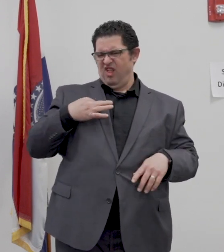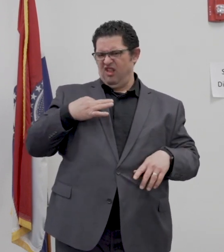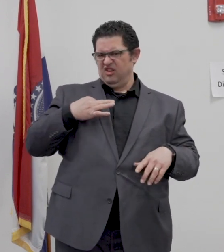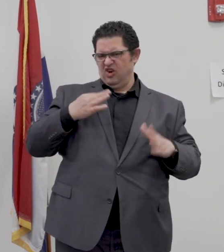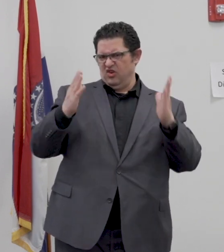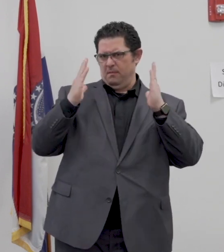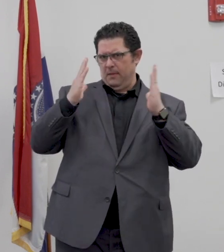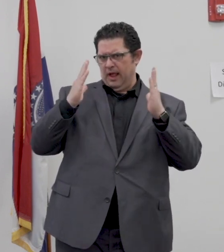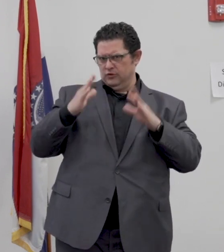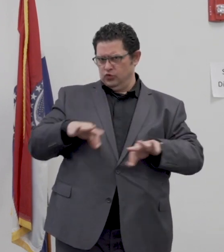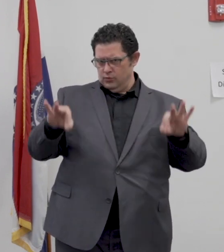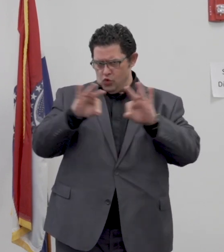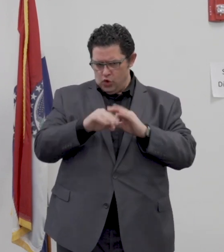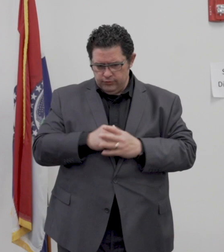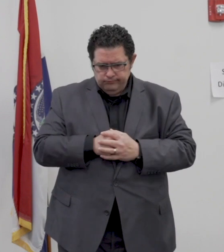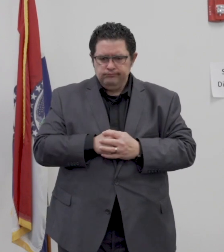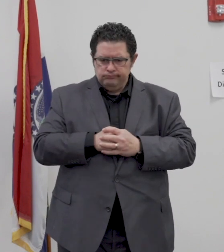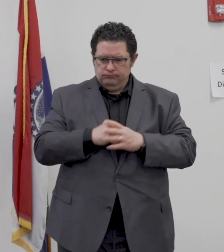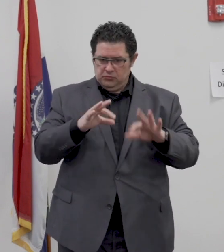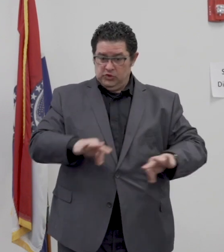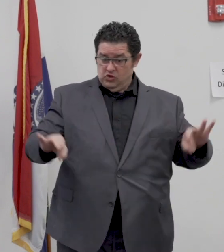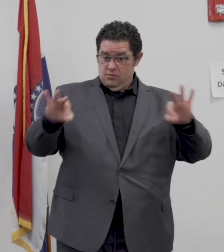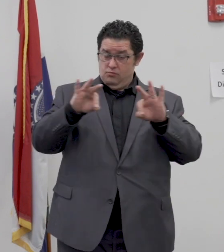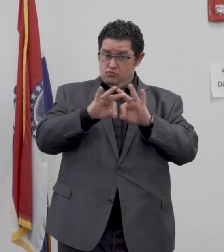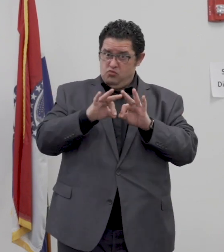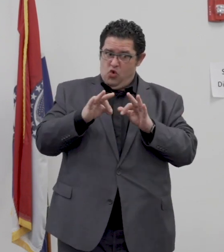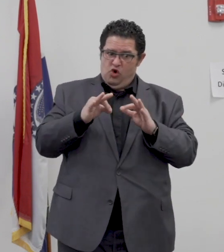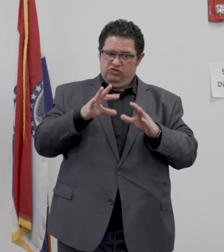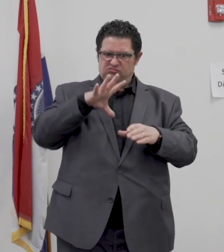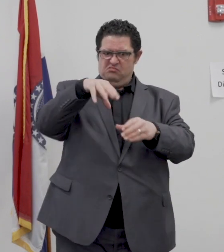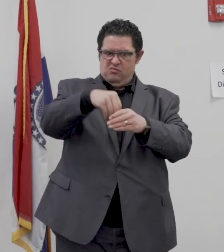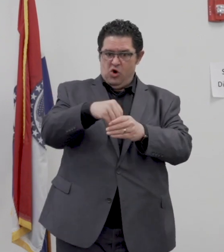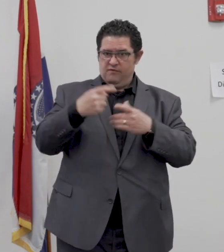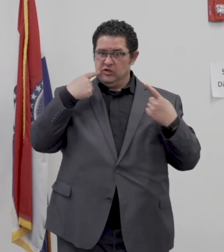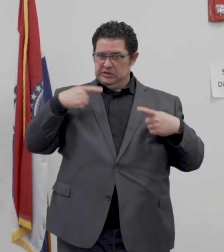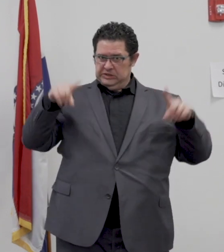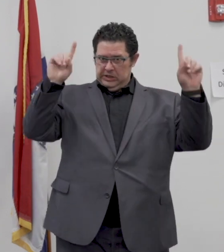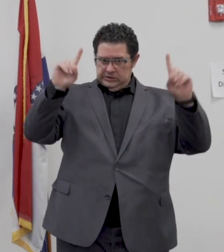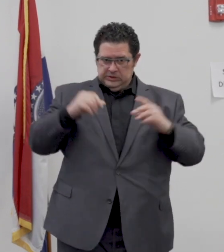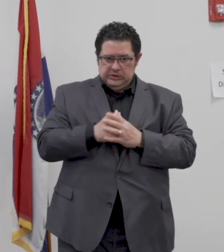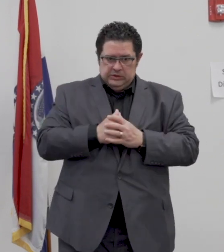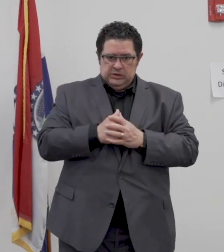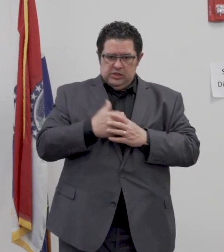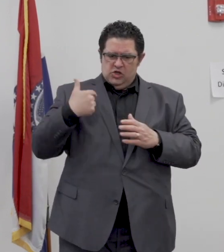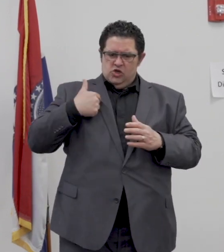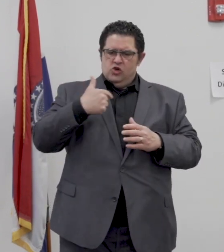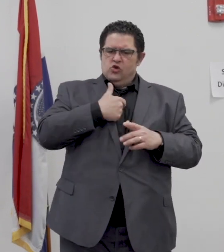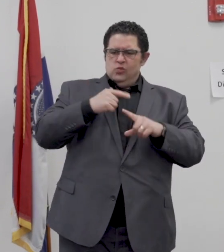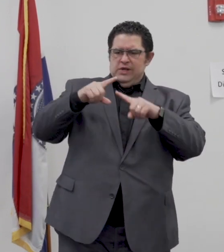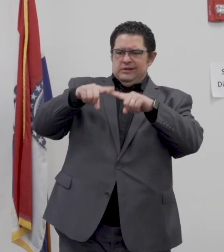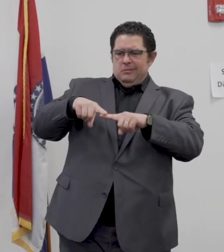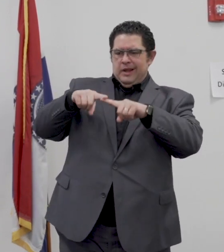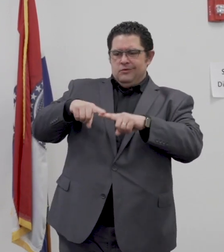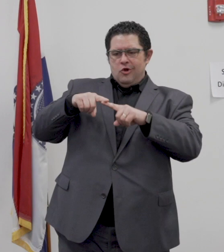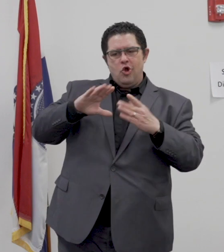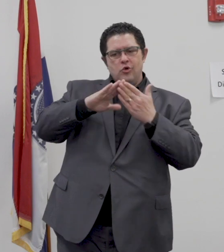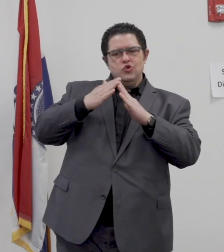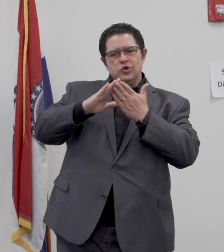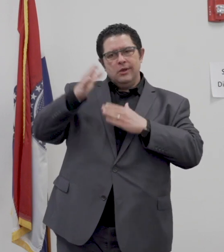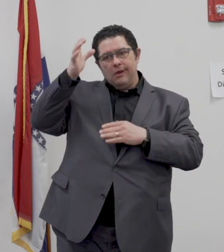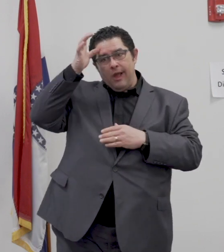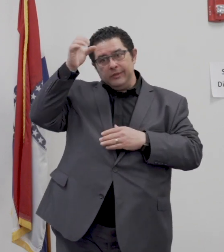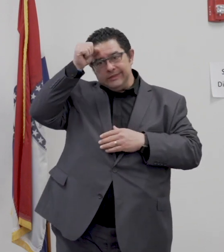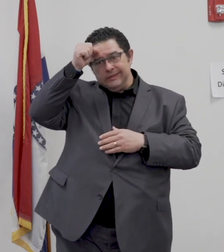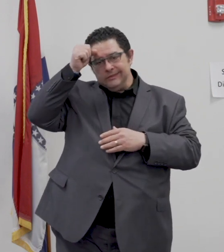important, and it's an important part of our success. We depended on our community's common sense